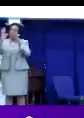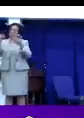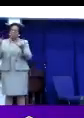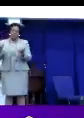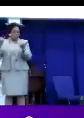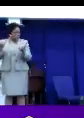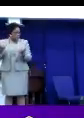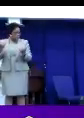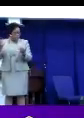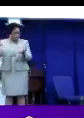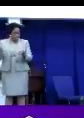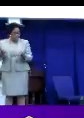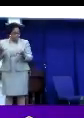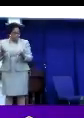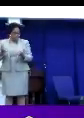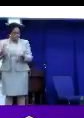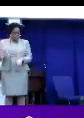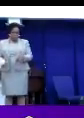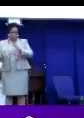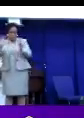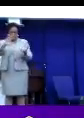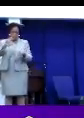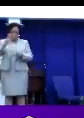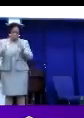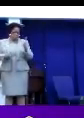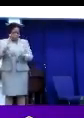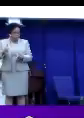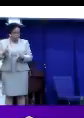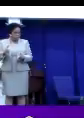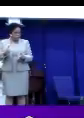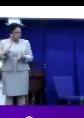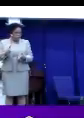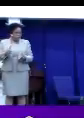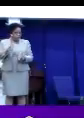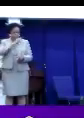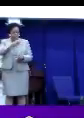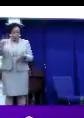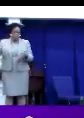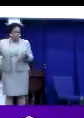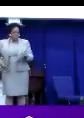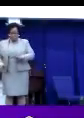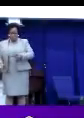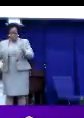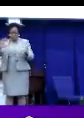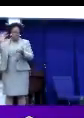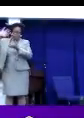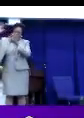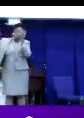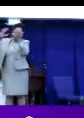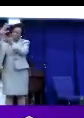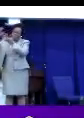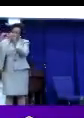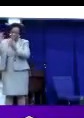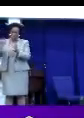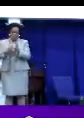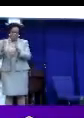now, if you want to look at a messed up folk, messed up person, David was a messed up person. But